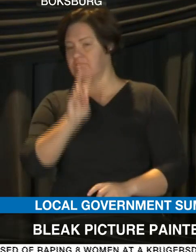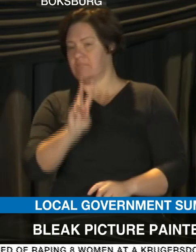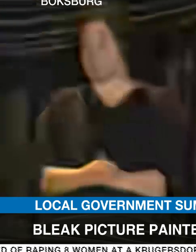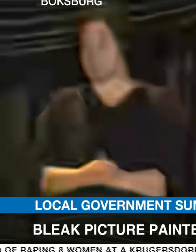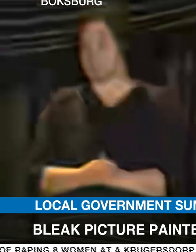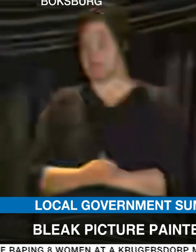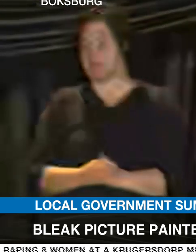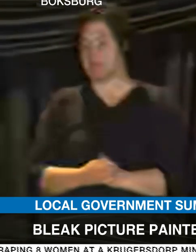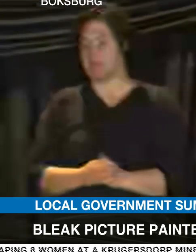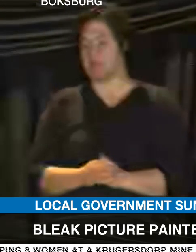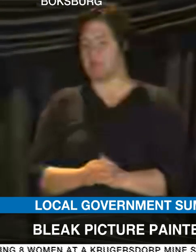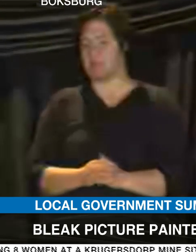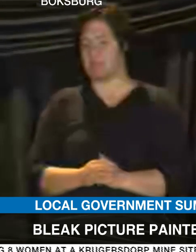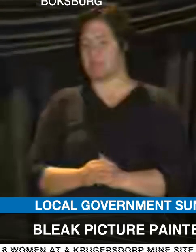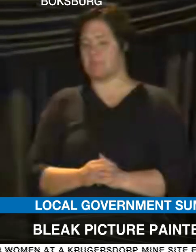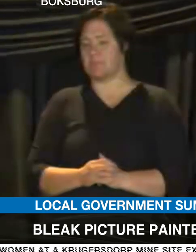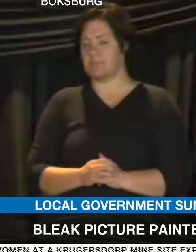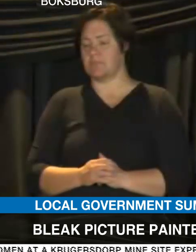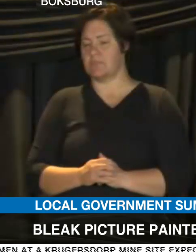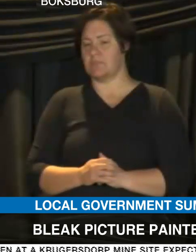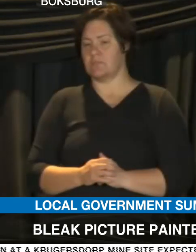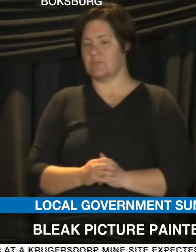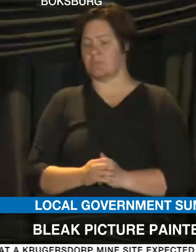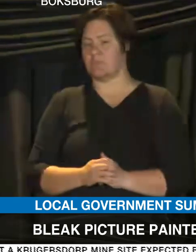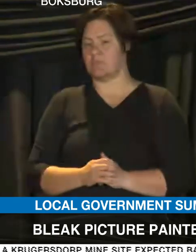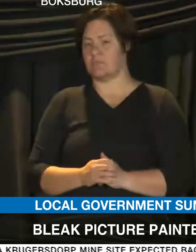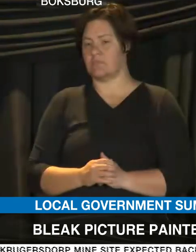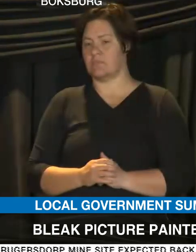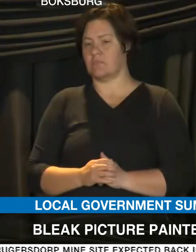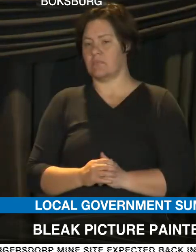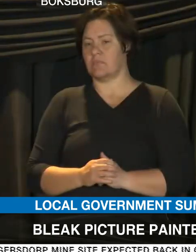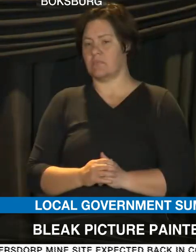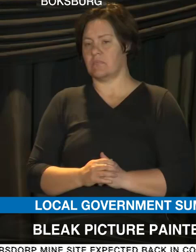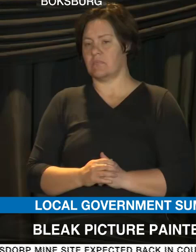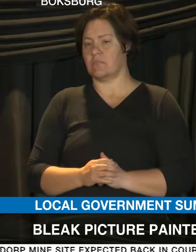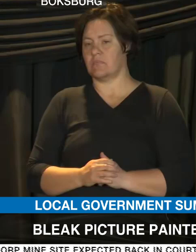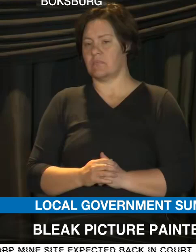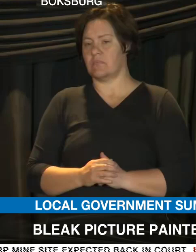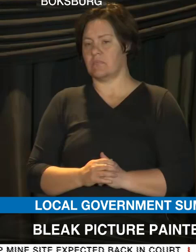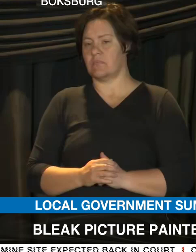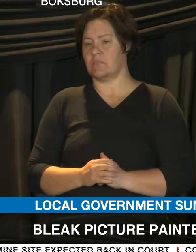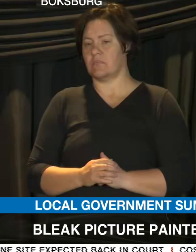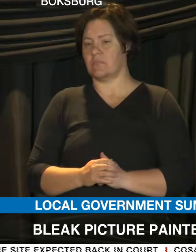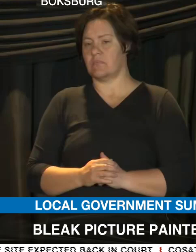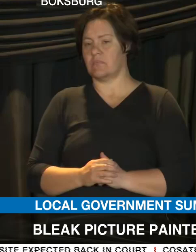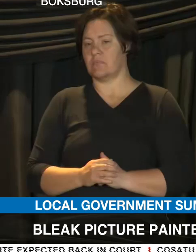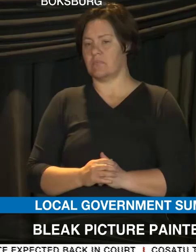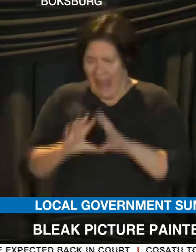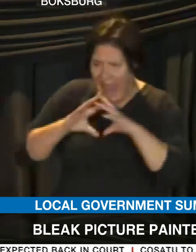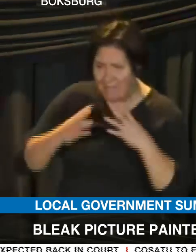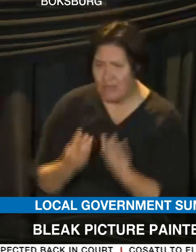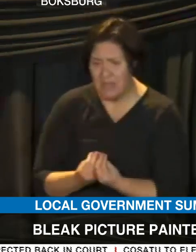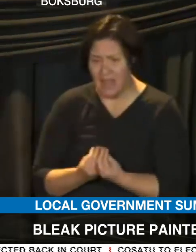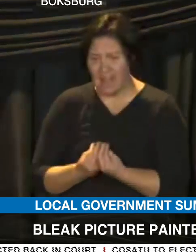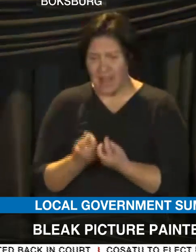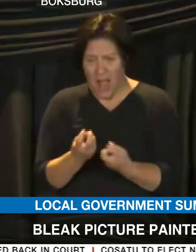Outsourcing is an acceptable process, but where we outsource everything, and